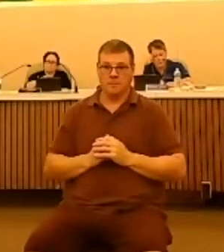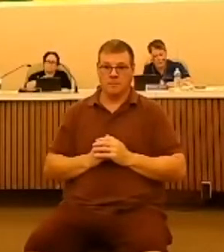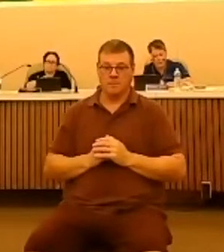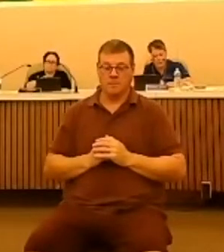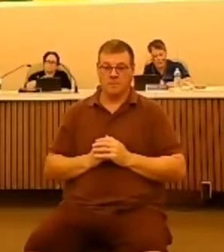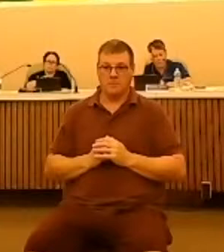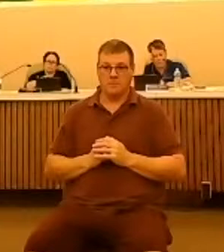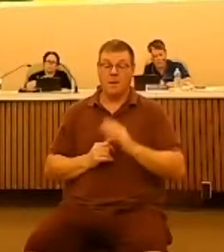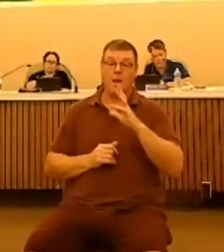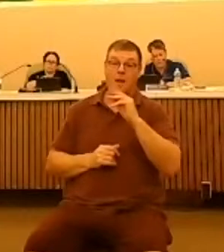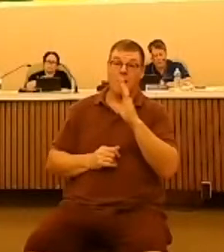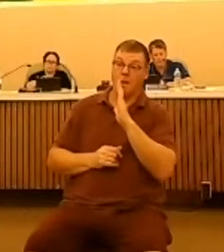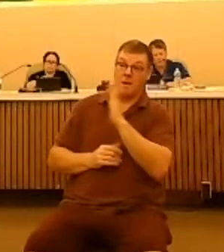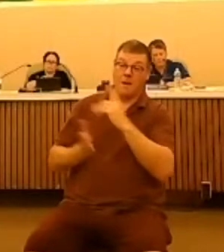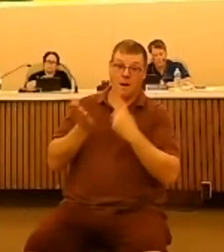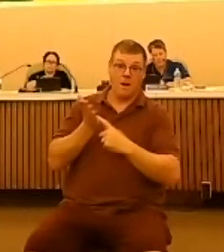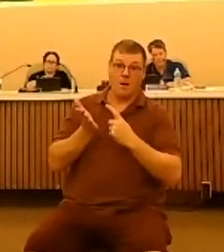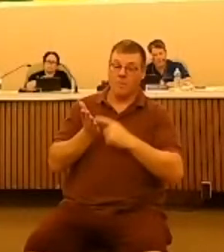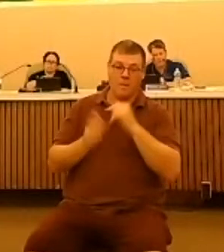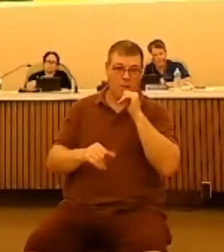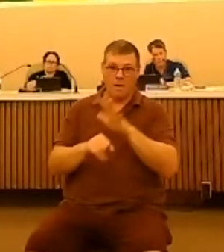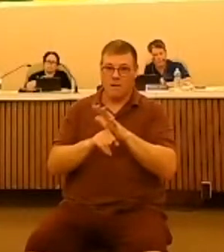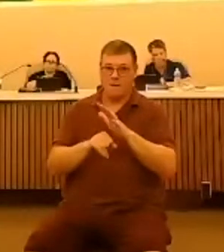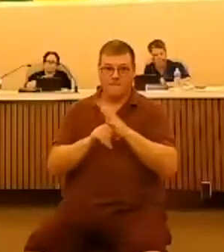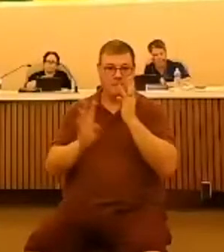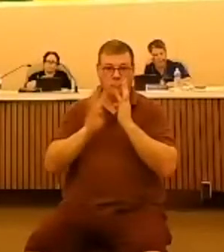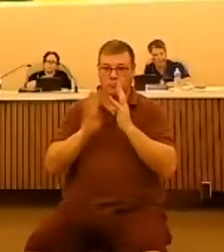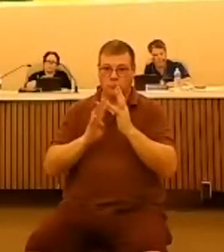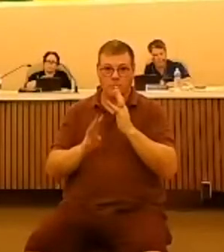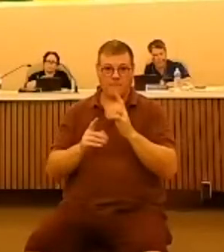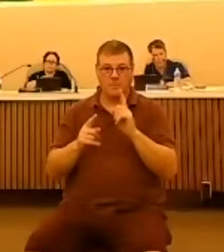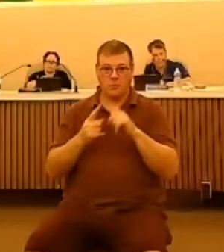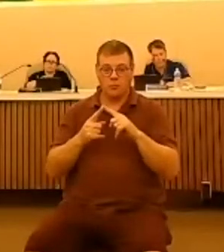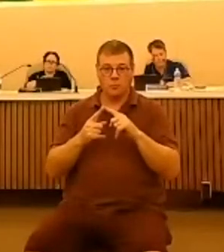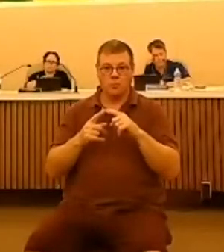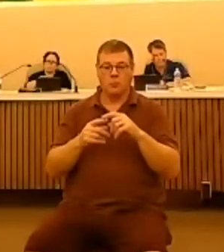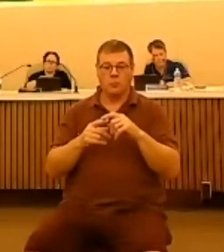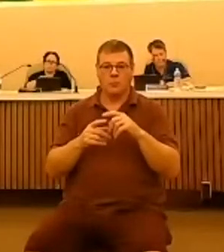And their argument is there isn't enough traffic to warrant a light.